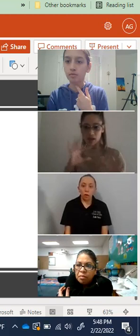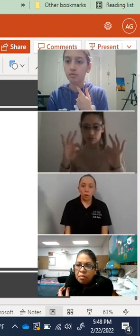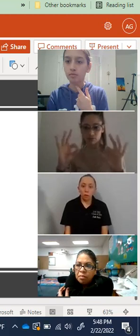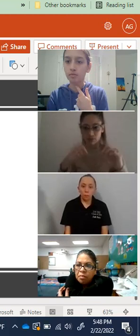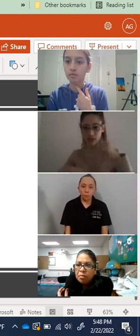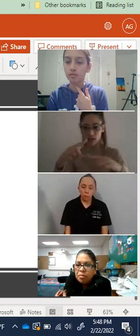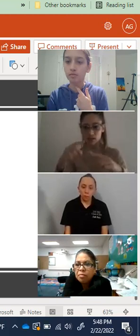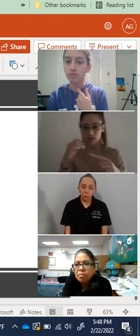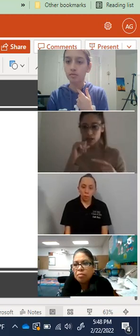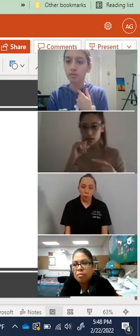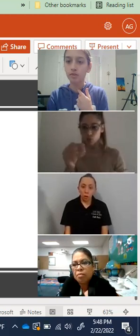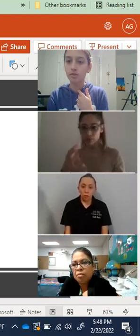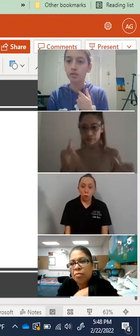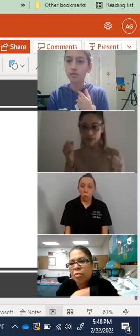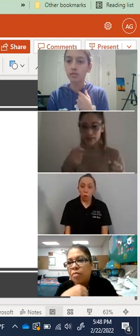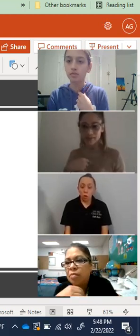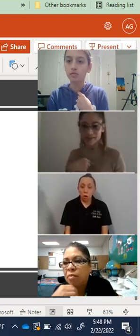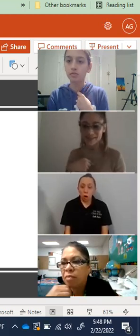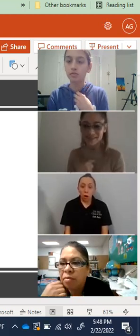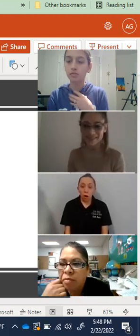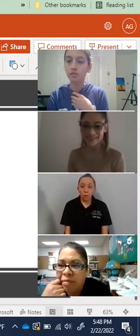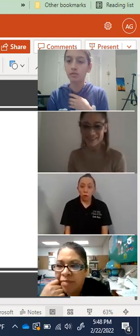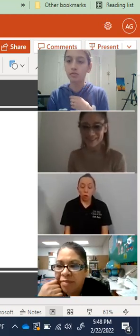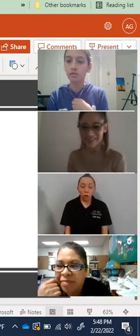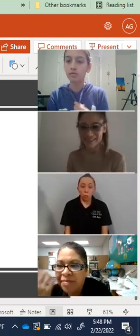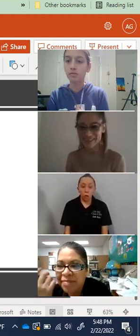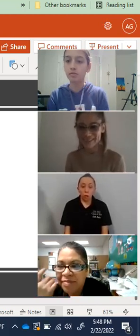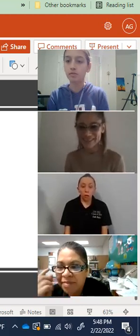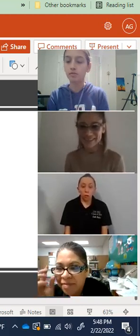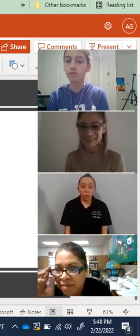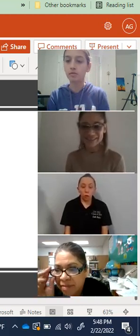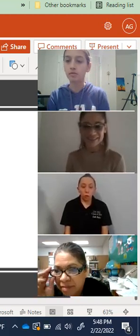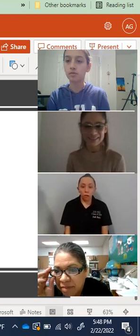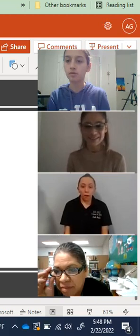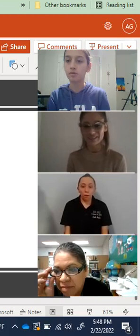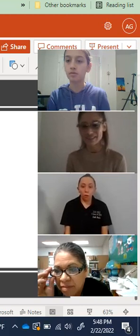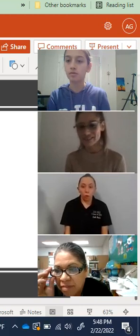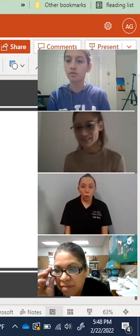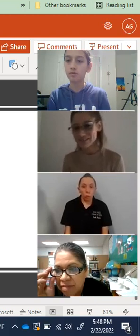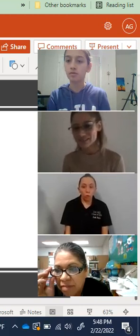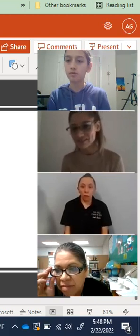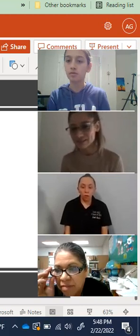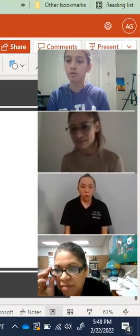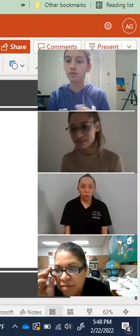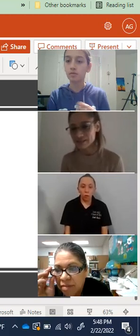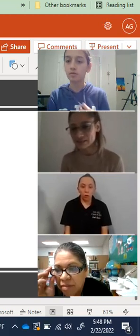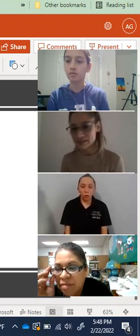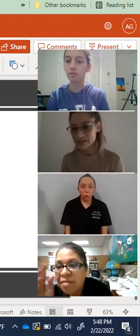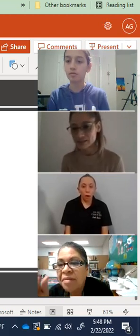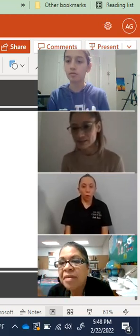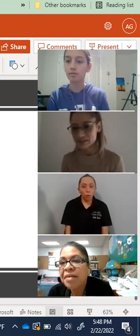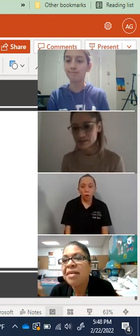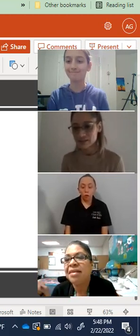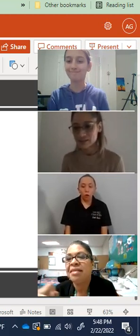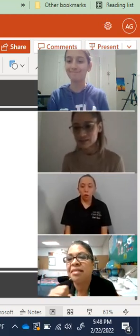Miss Maria, if you're good, let us know if you're good with the signs or if we're going too fast or if you need to